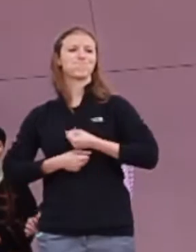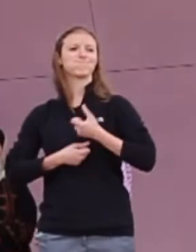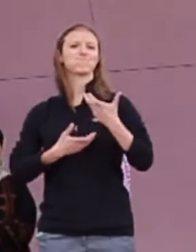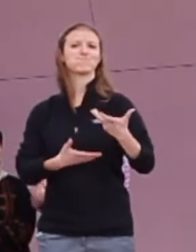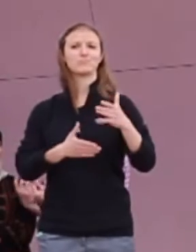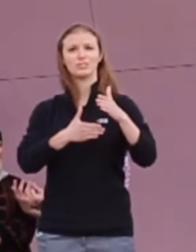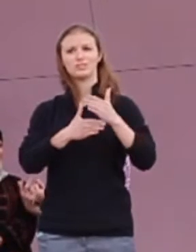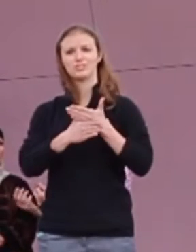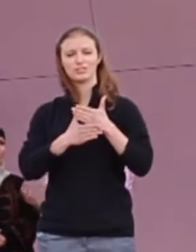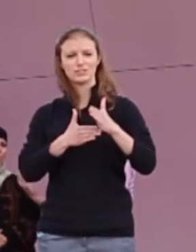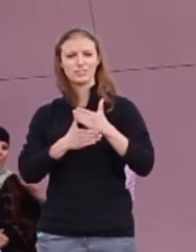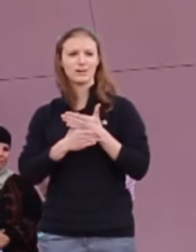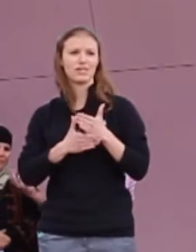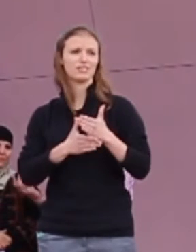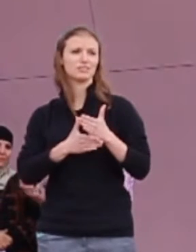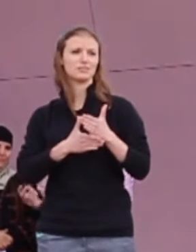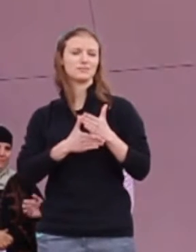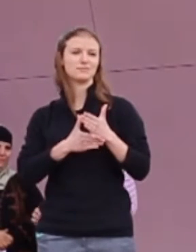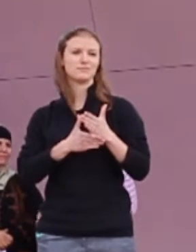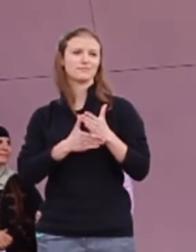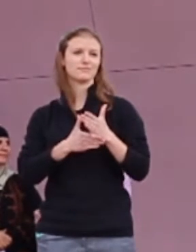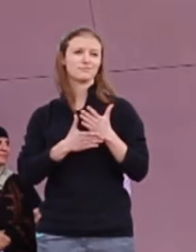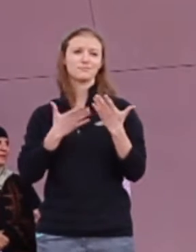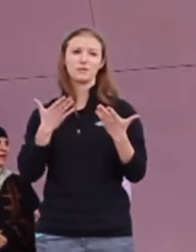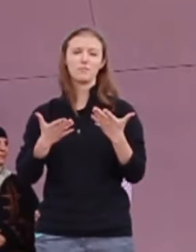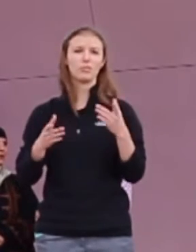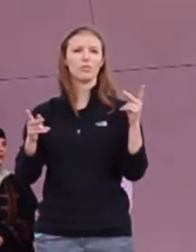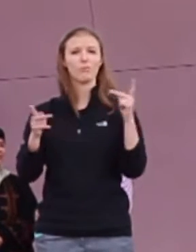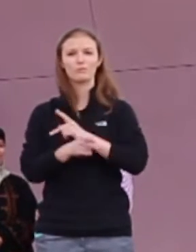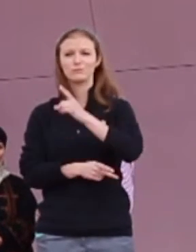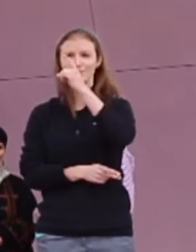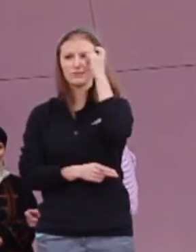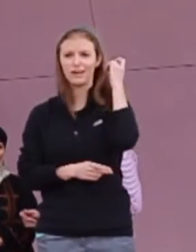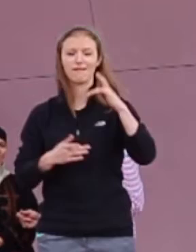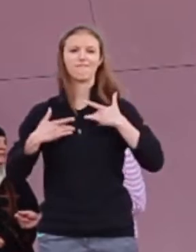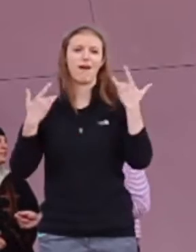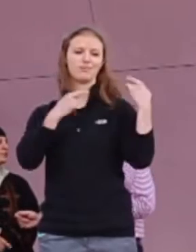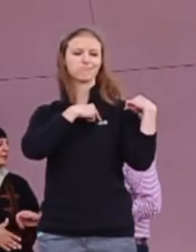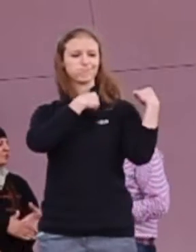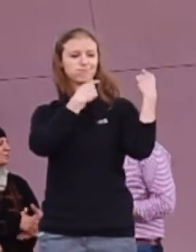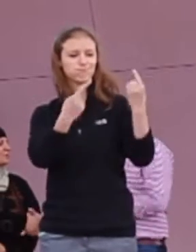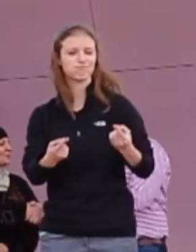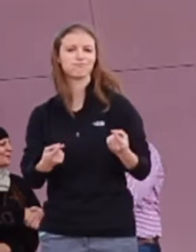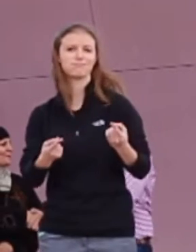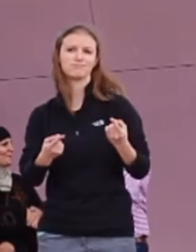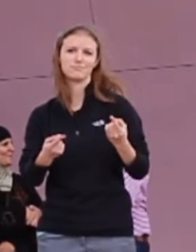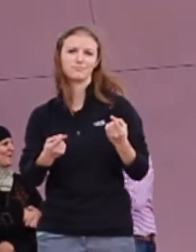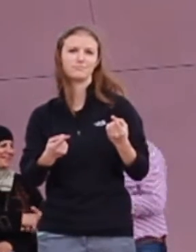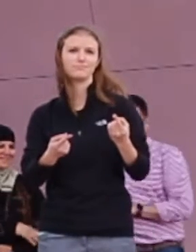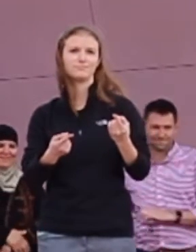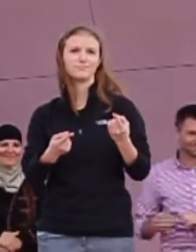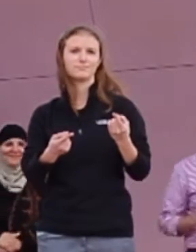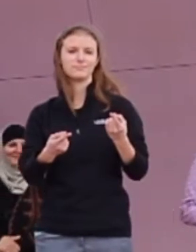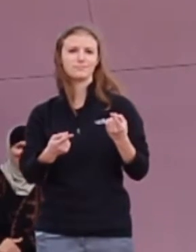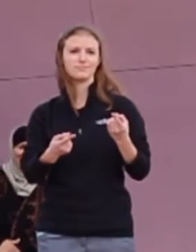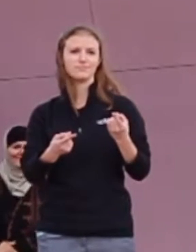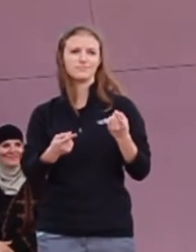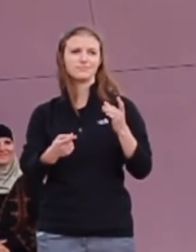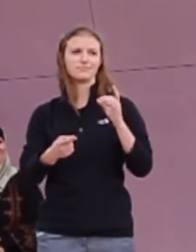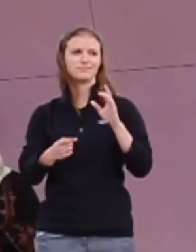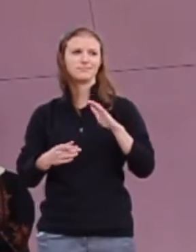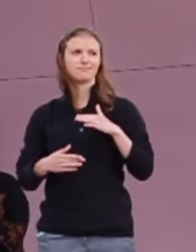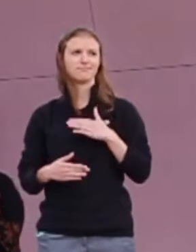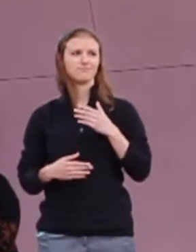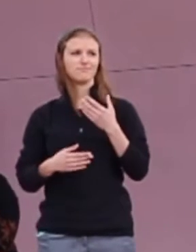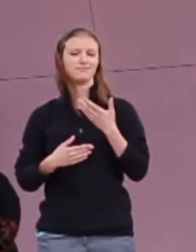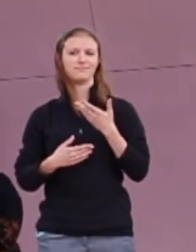to share what is probably the most traumatic event in their lives and give themselves over to a criminal